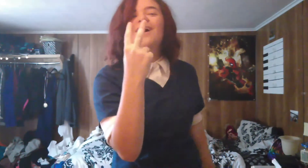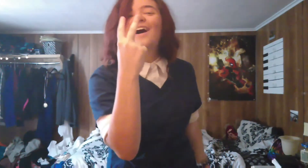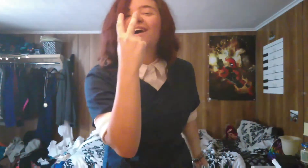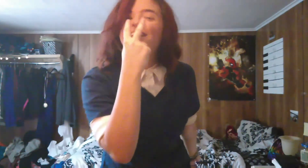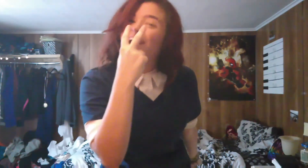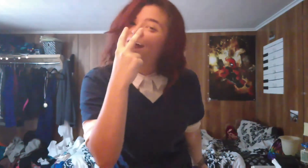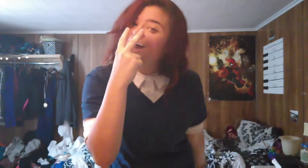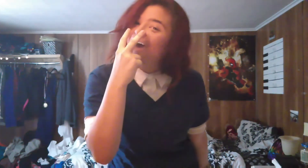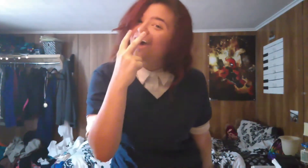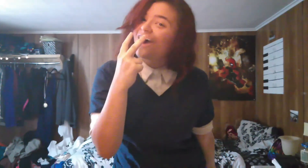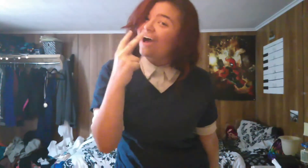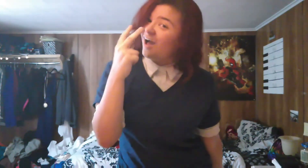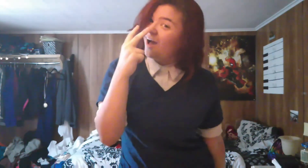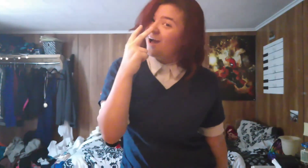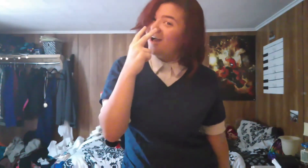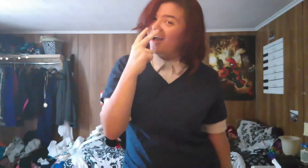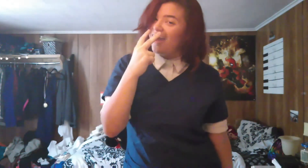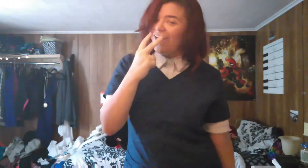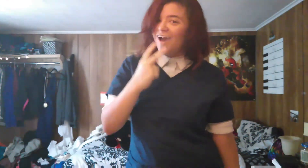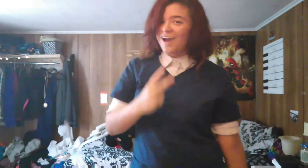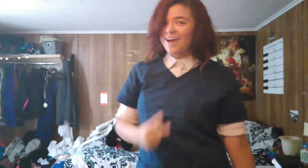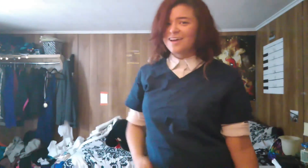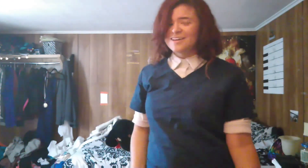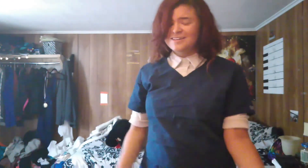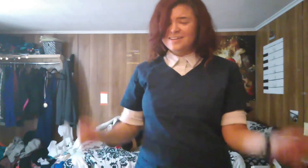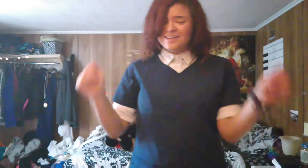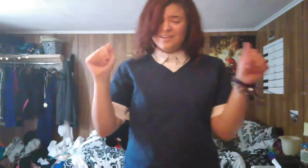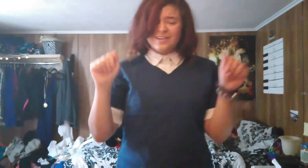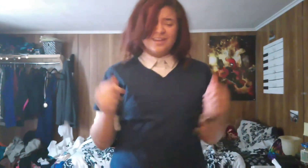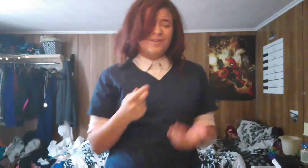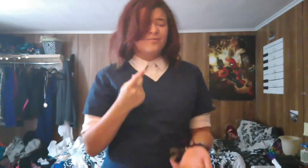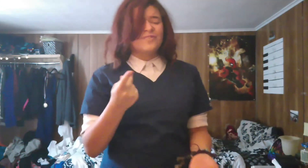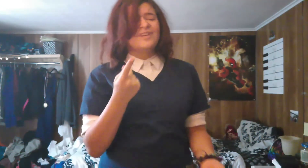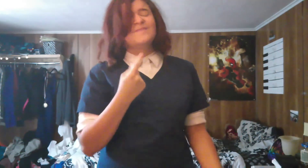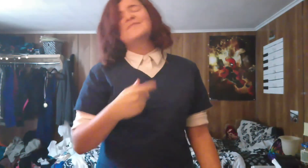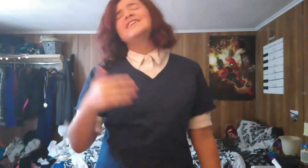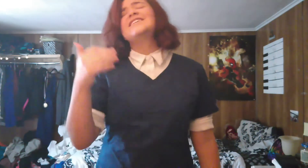eyes. Your eyes. Can we be